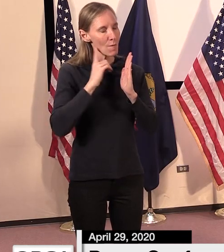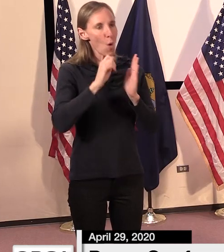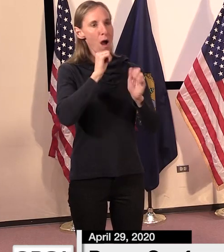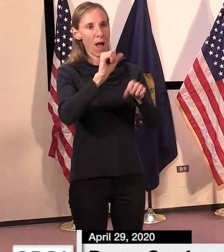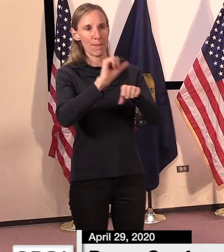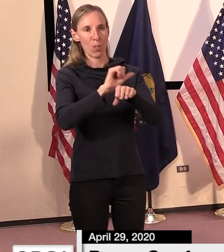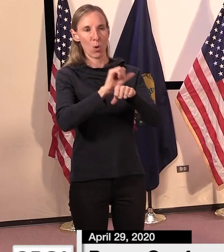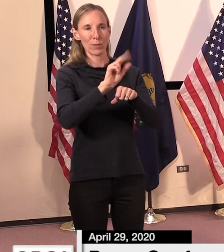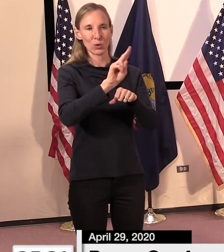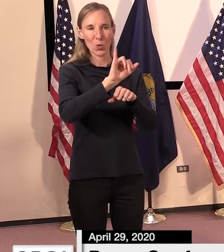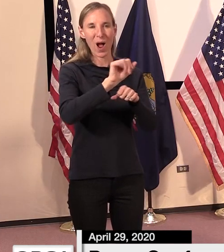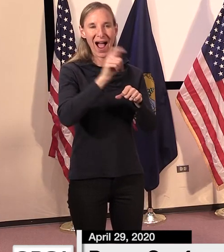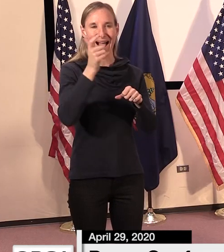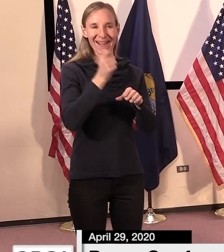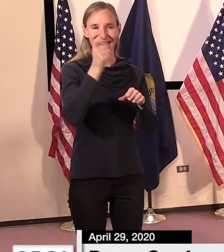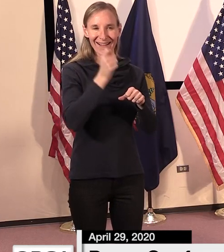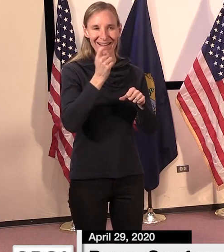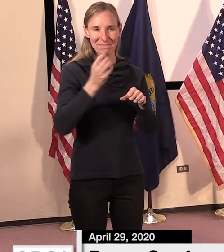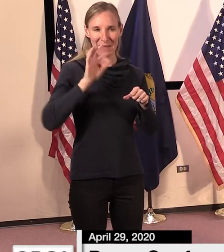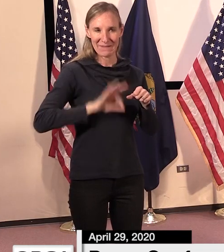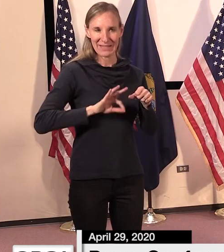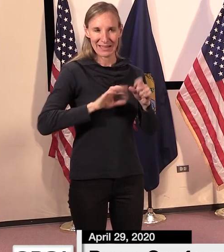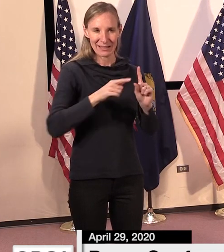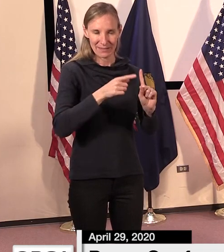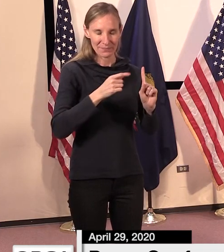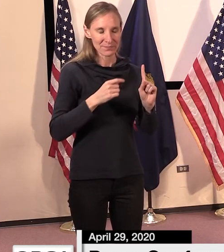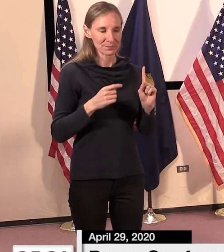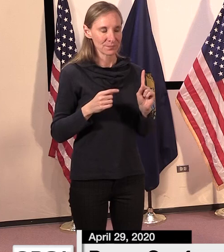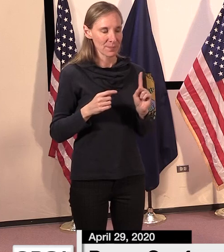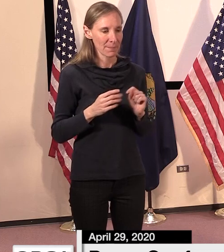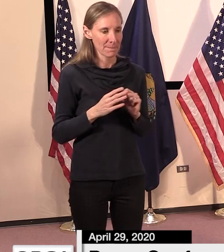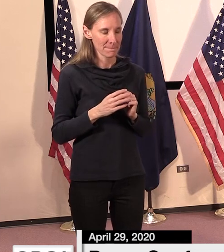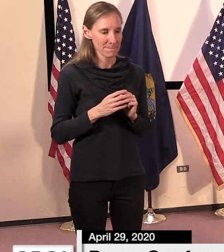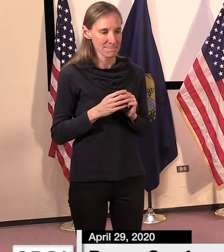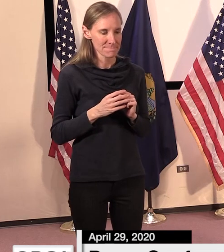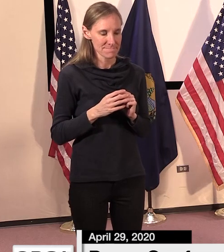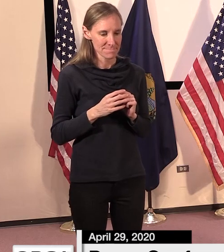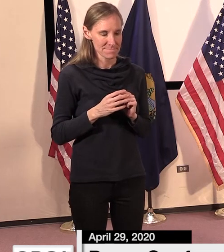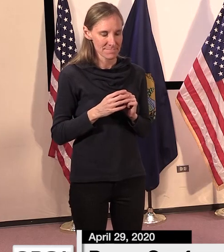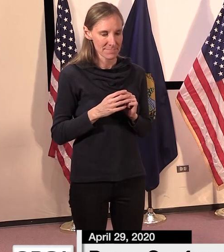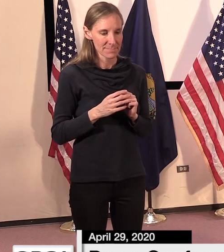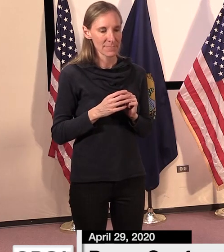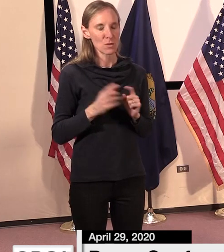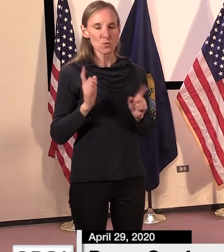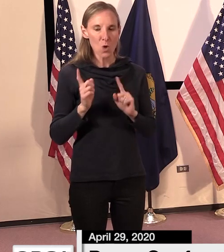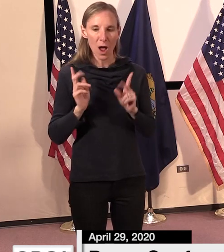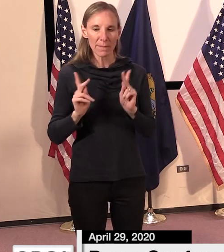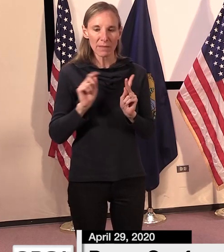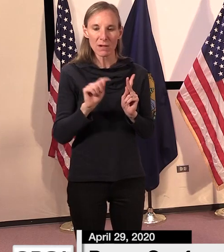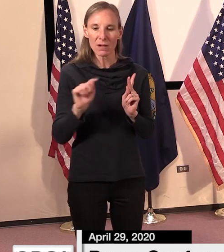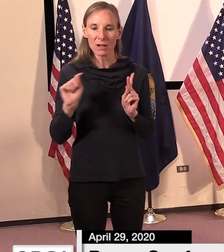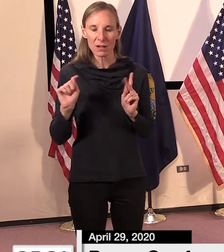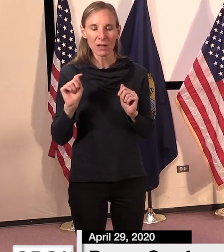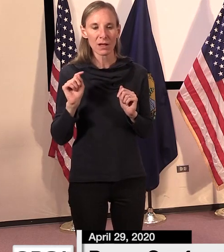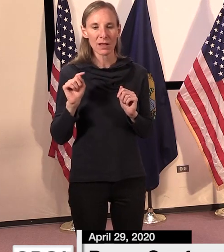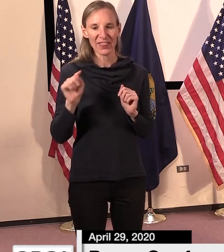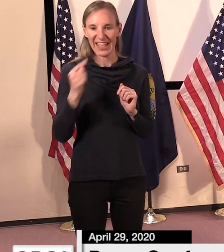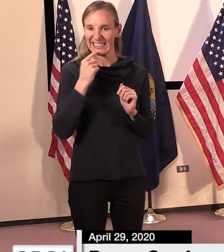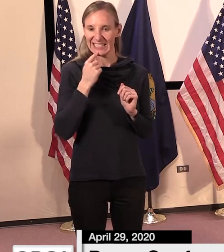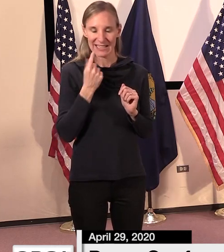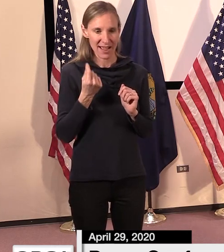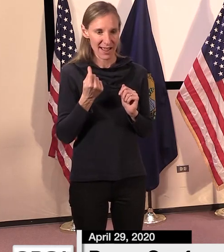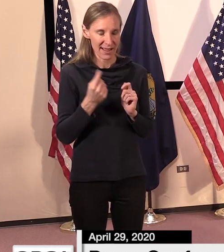unemployment benefits, and we've had a large number of them